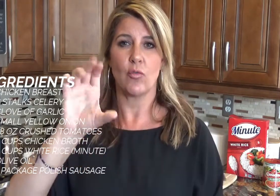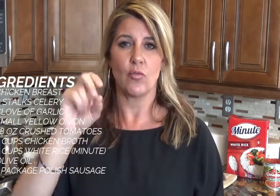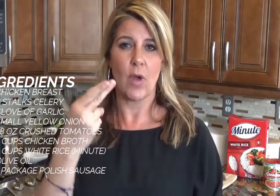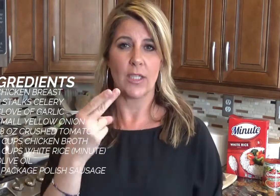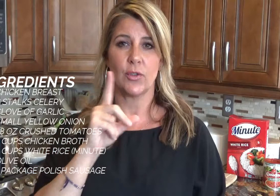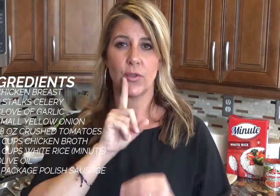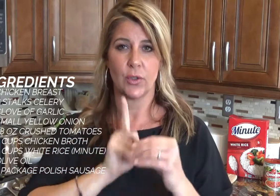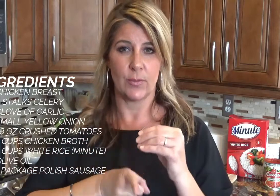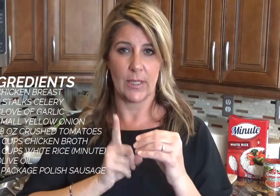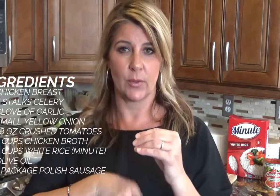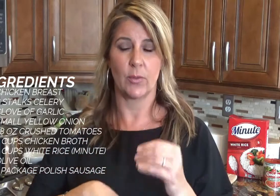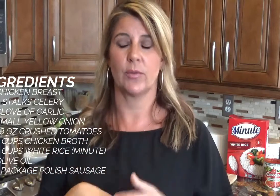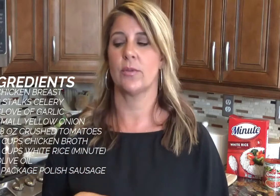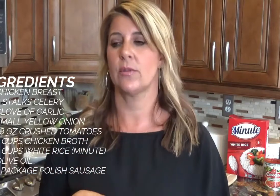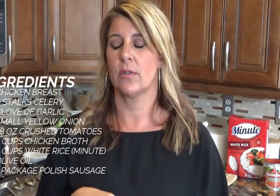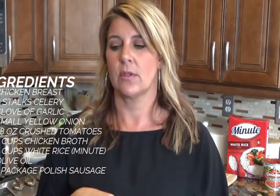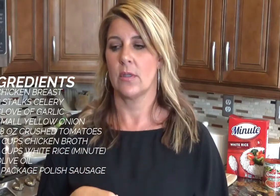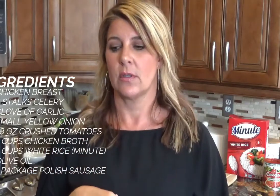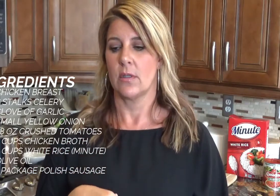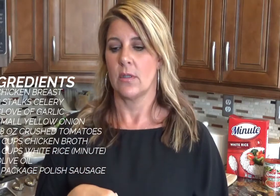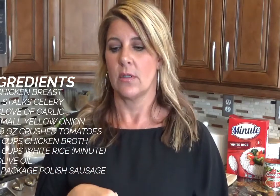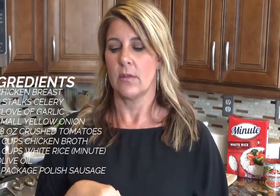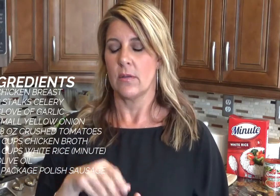28-ounce can of crushed tomatoes